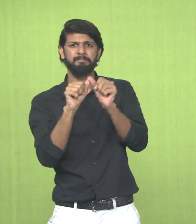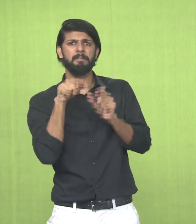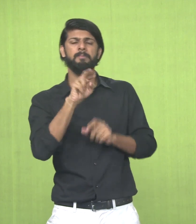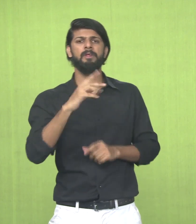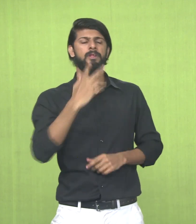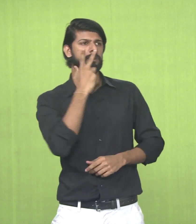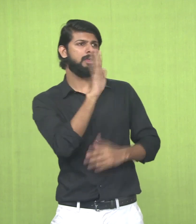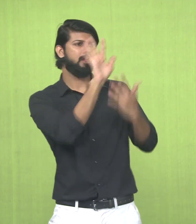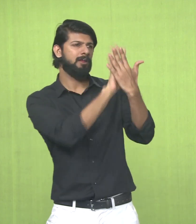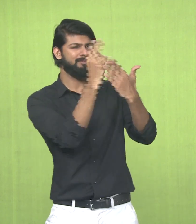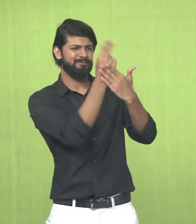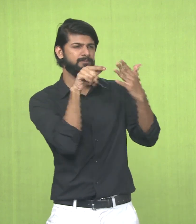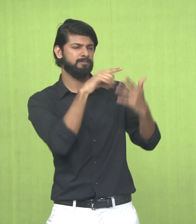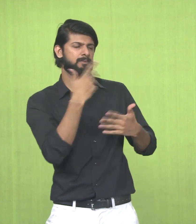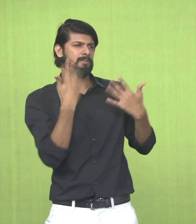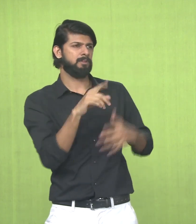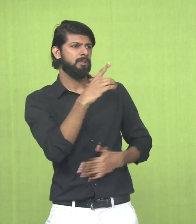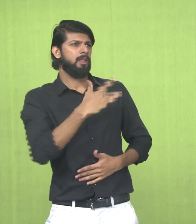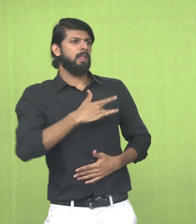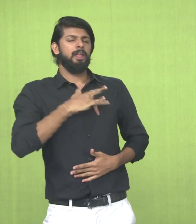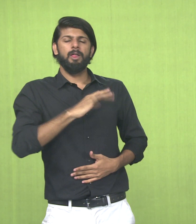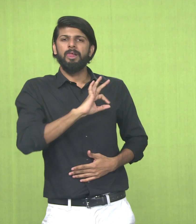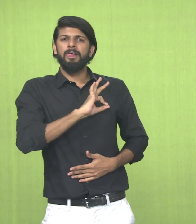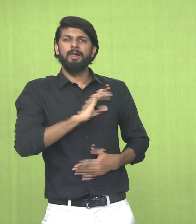Sadrisya or the likeness, when you see the painting,